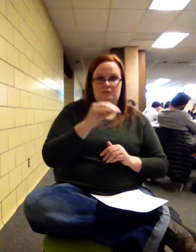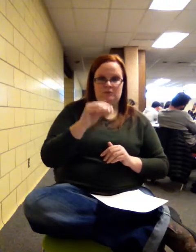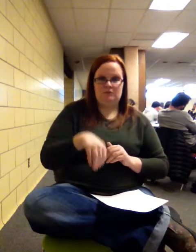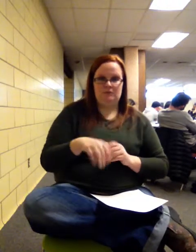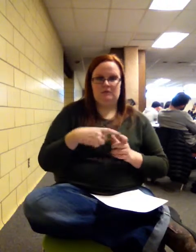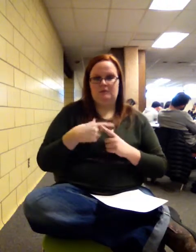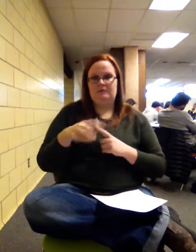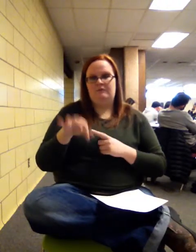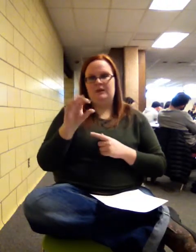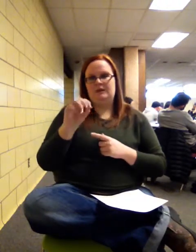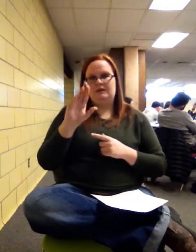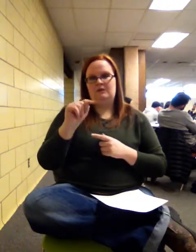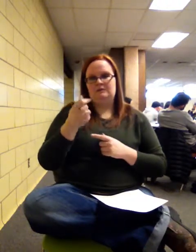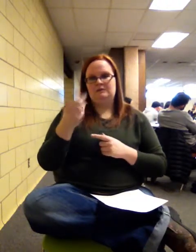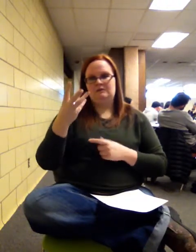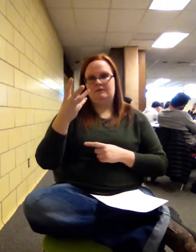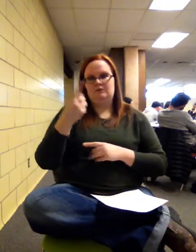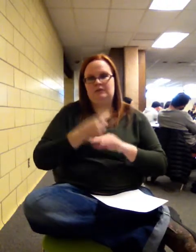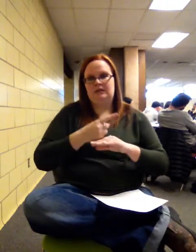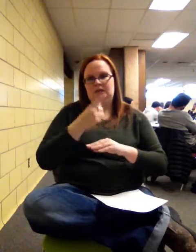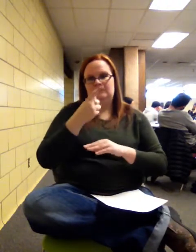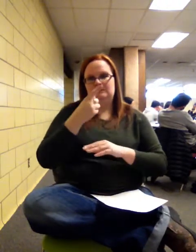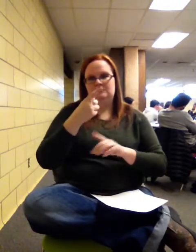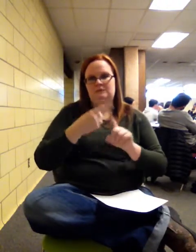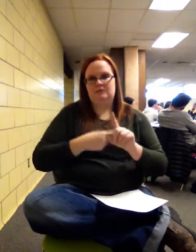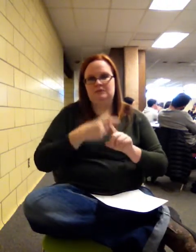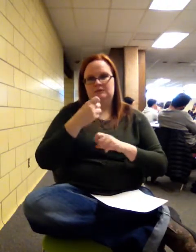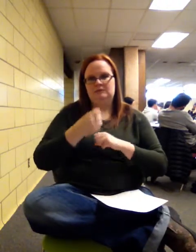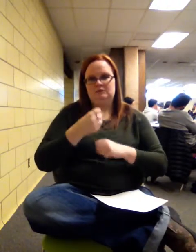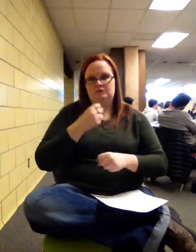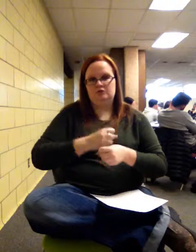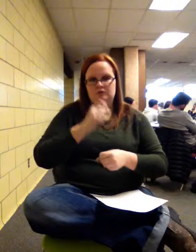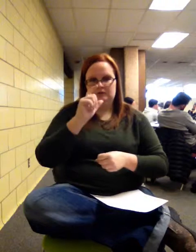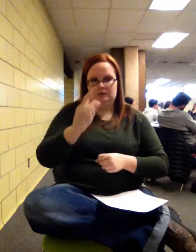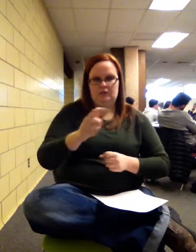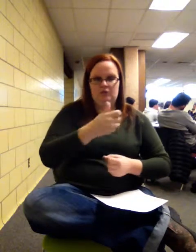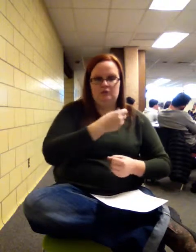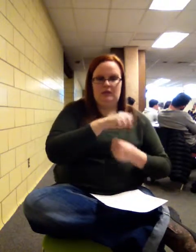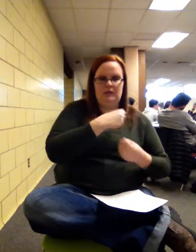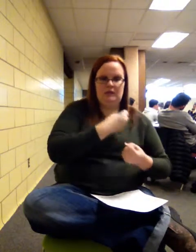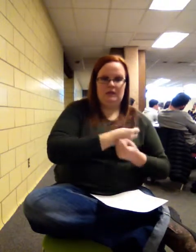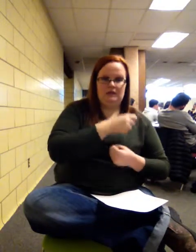days later, a few months later, a few years later, since they were locked in at 10%, other people are locking in at 12%.